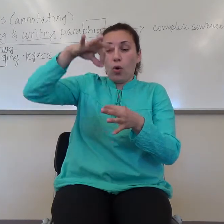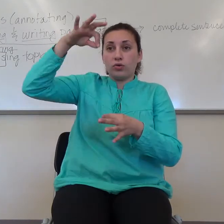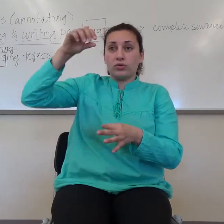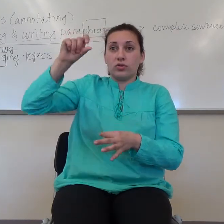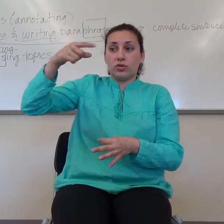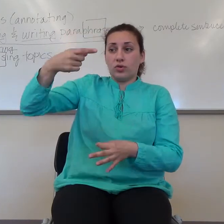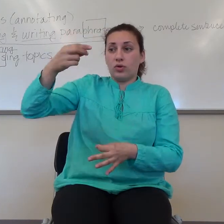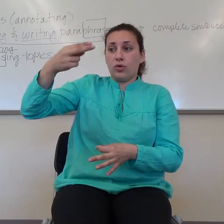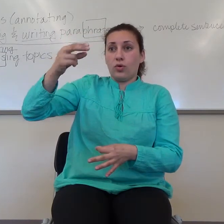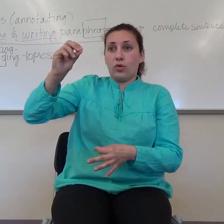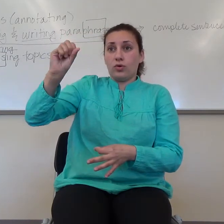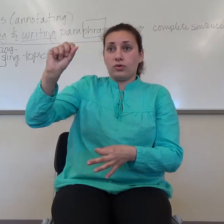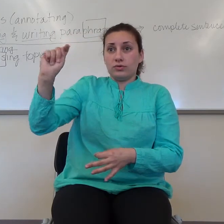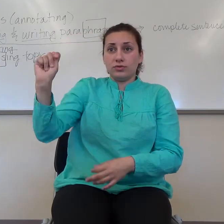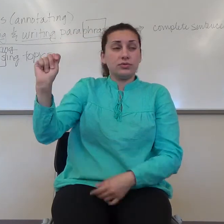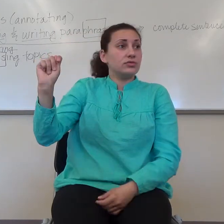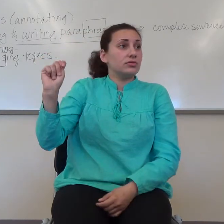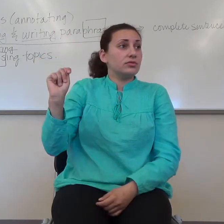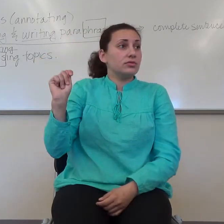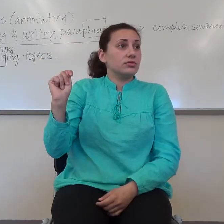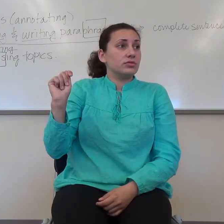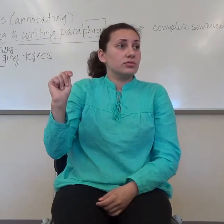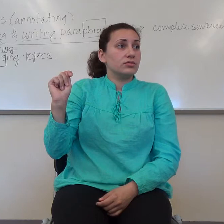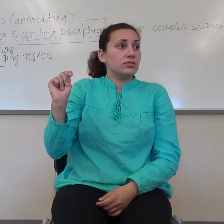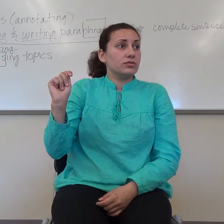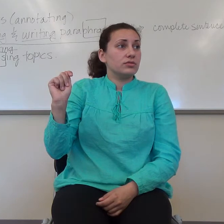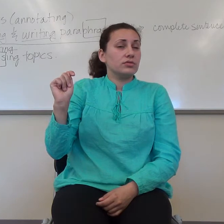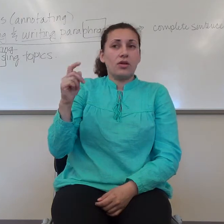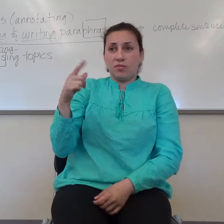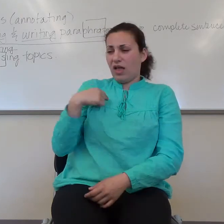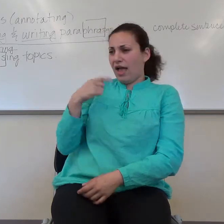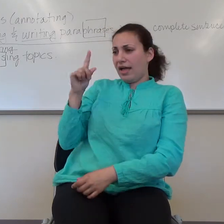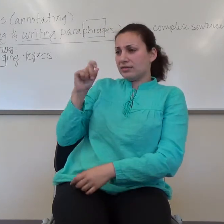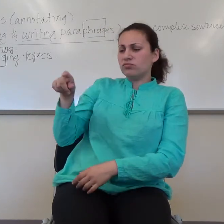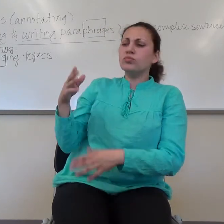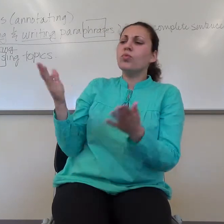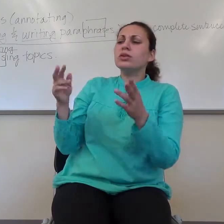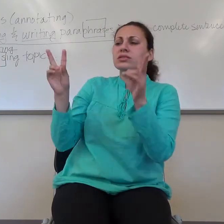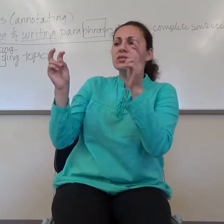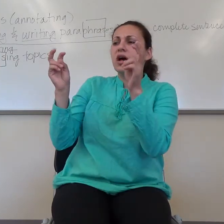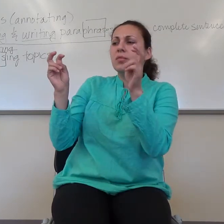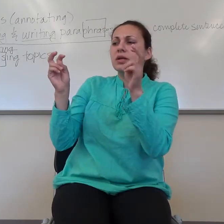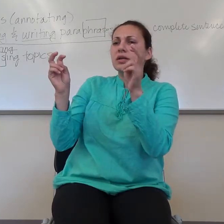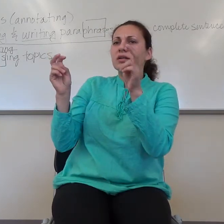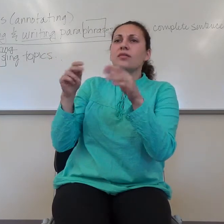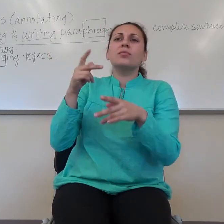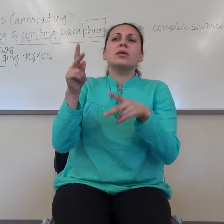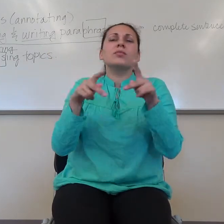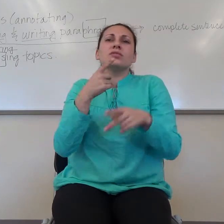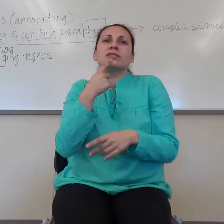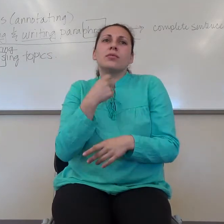they're faced with that paragraph, and I say to them, what's the topic? They say, oh, the topic of this paragraph is her ghost. But was